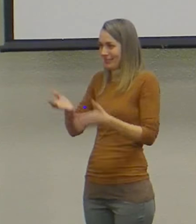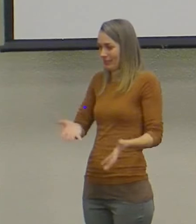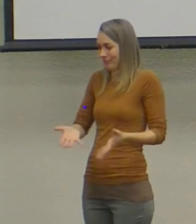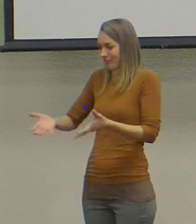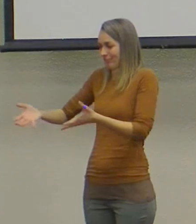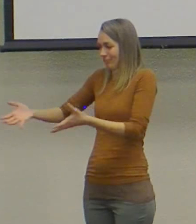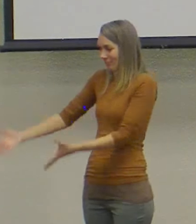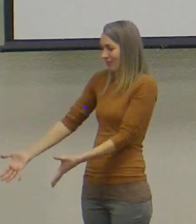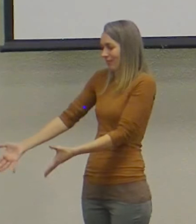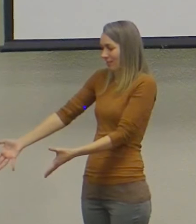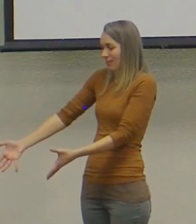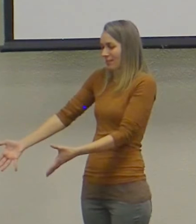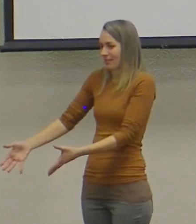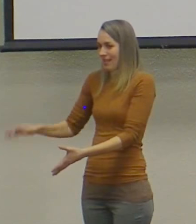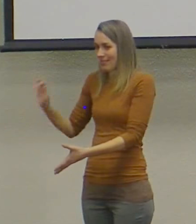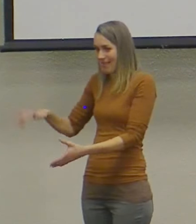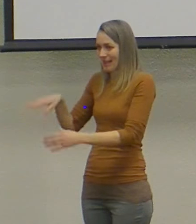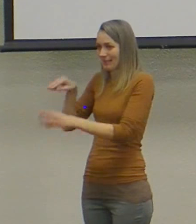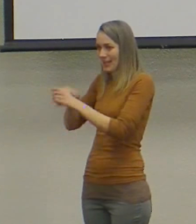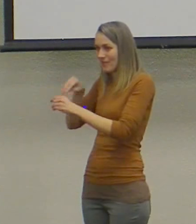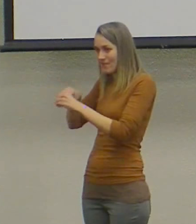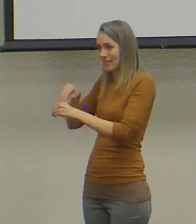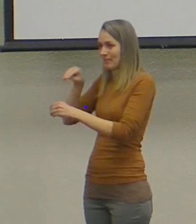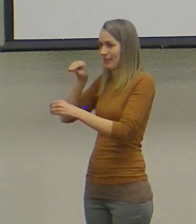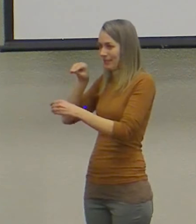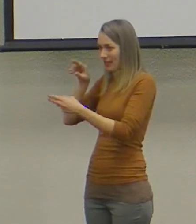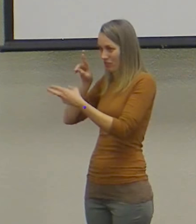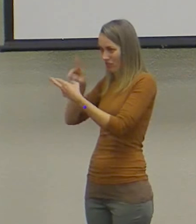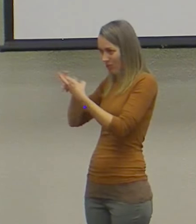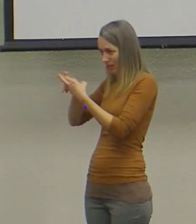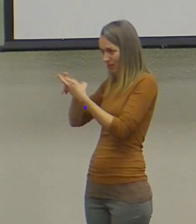here Ruth with Naomi over here.